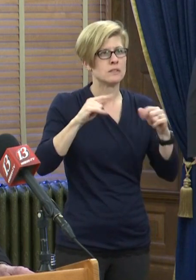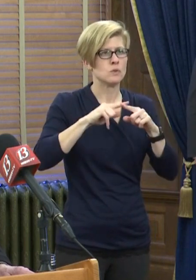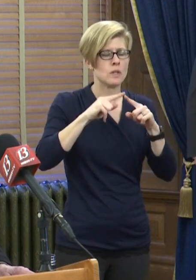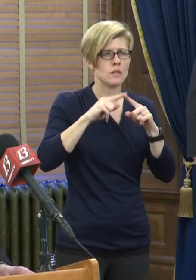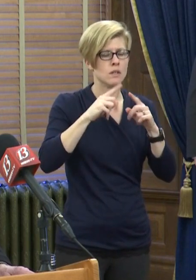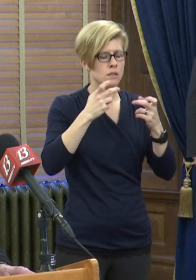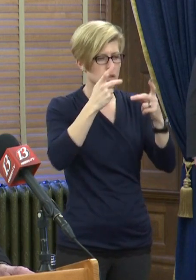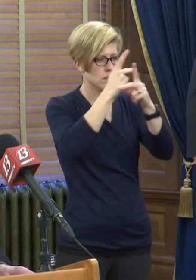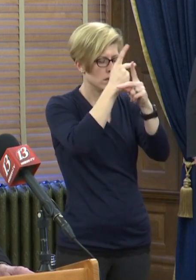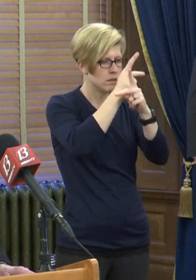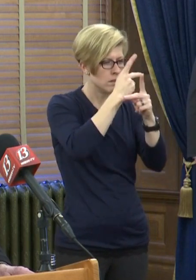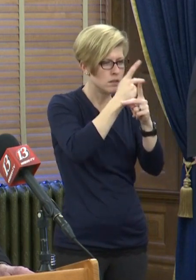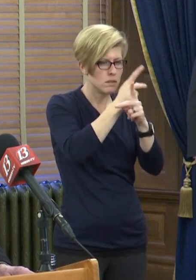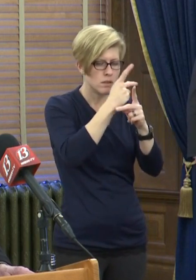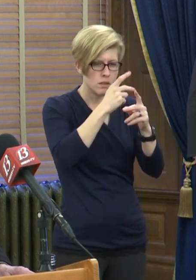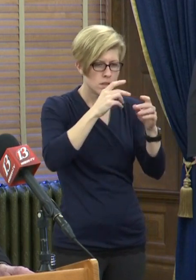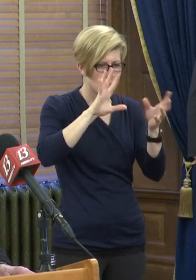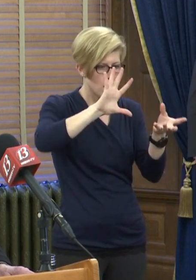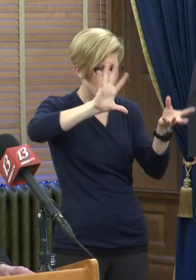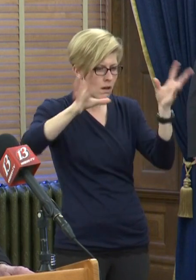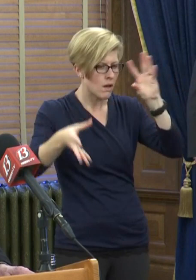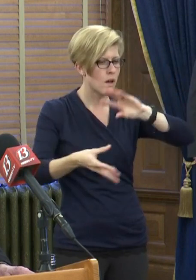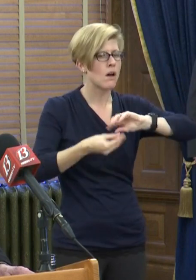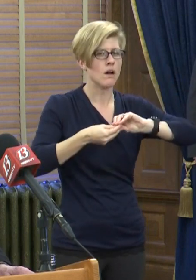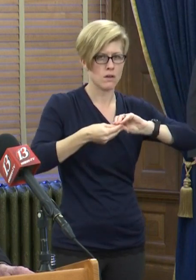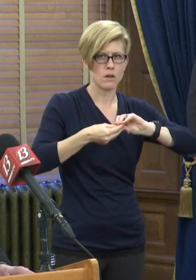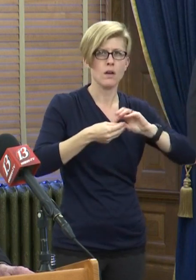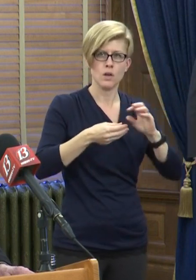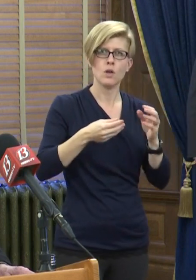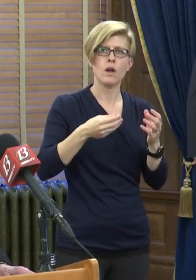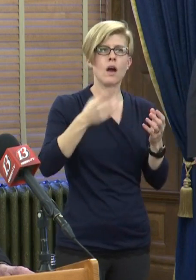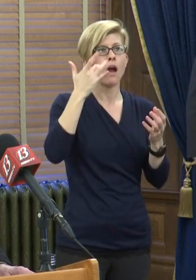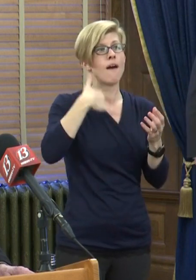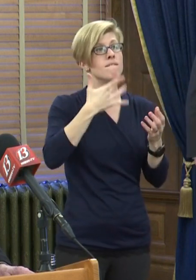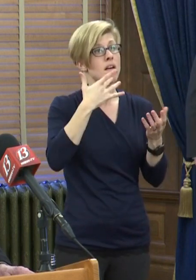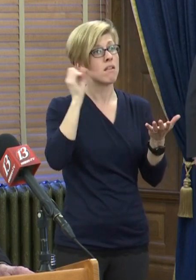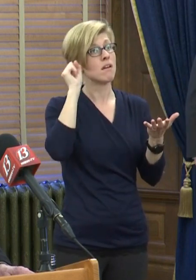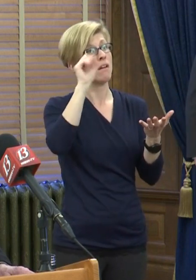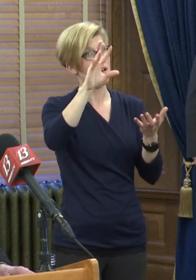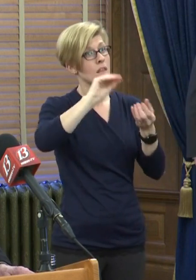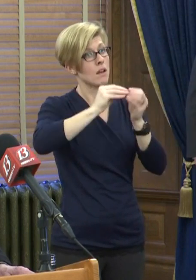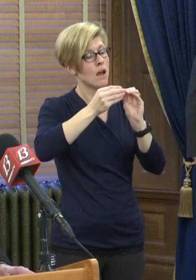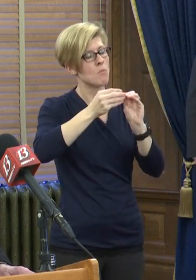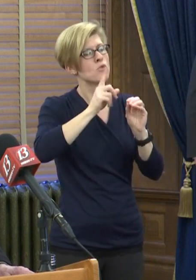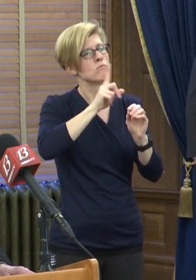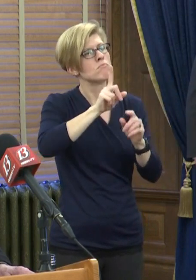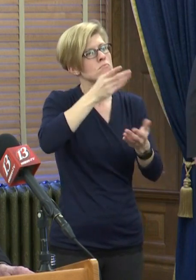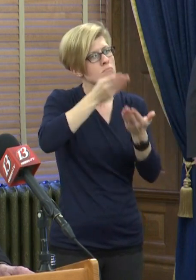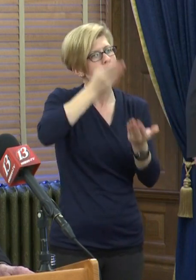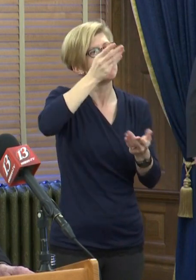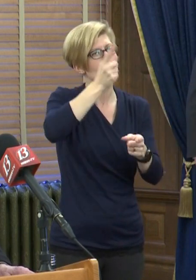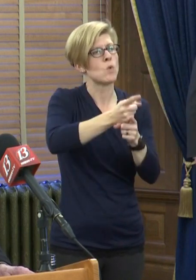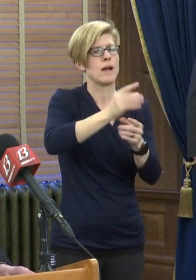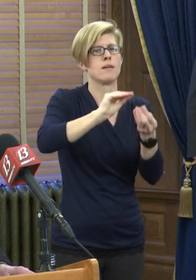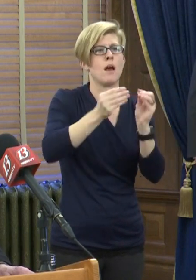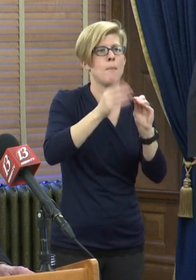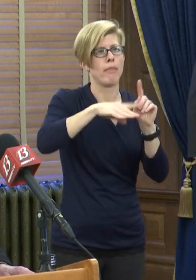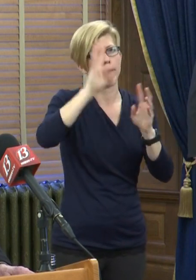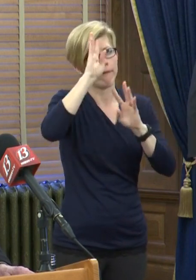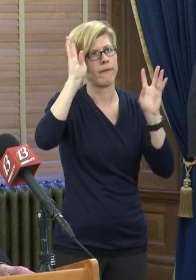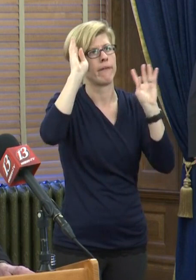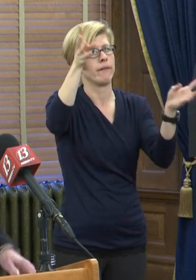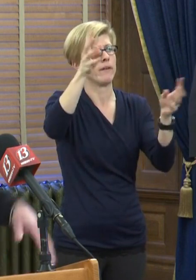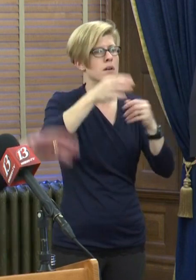the data and getting the facts so that when we do give you a number, it's based on those 2 things. The numbers that have been